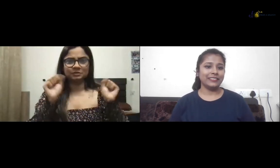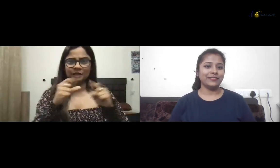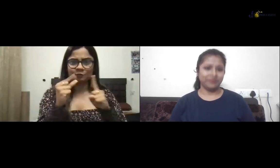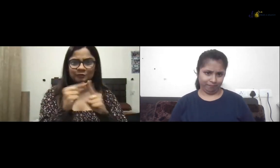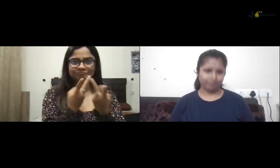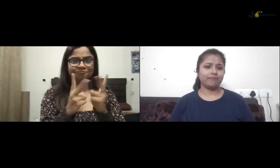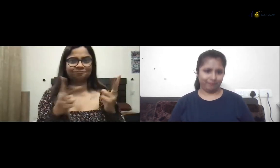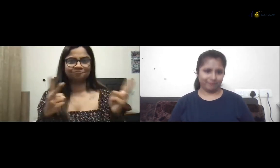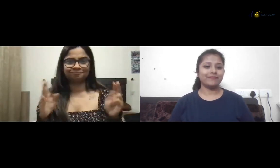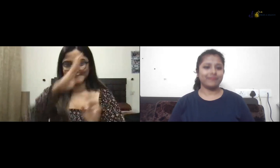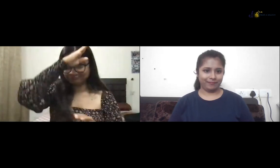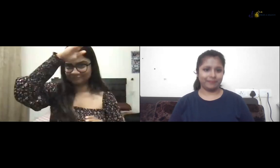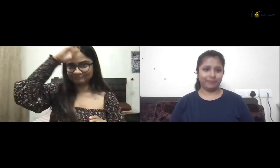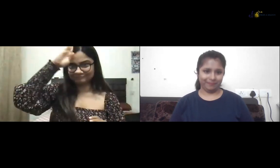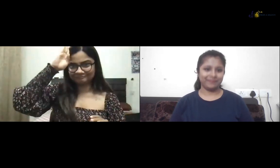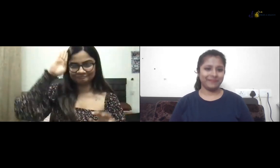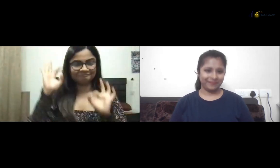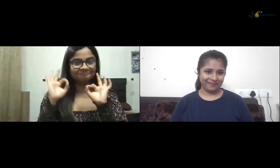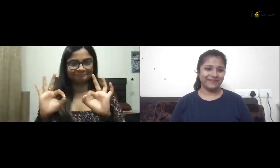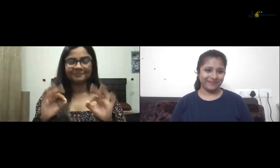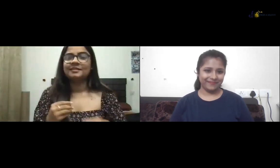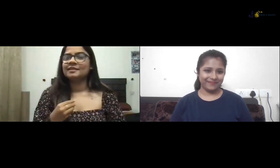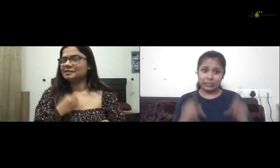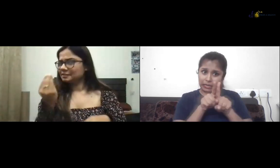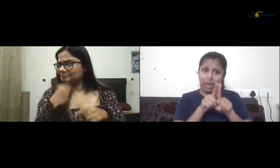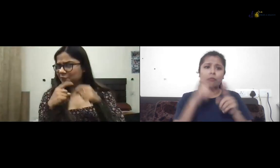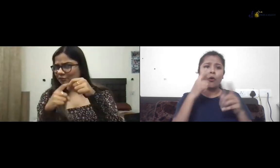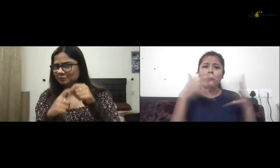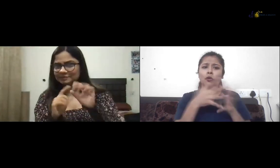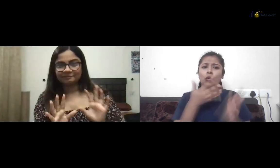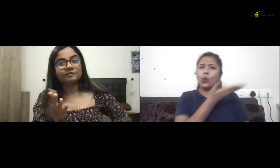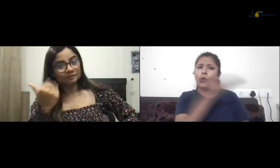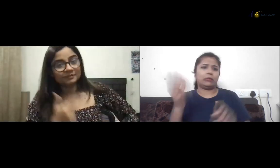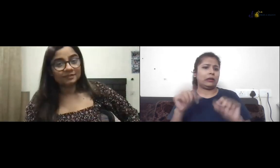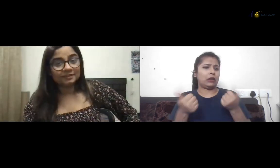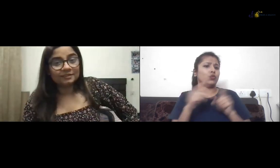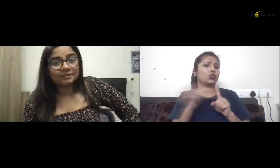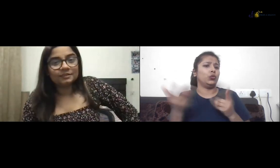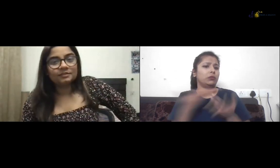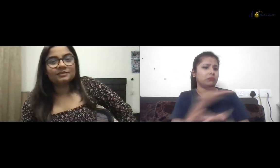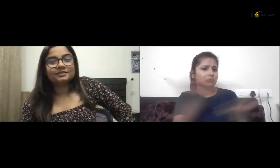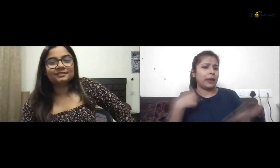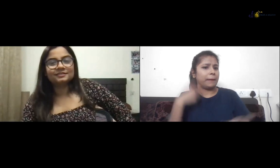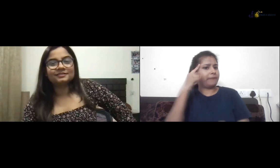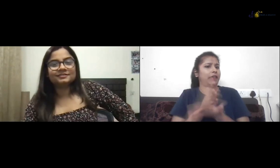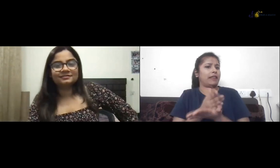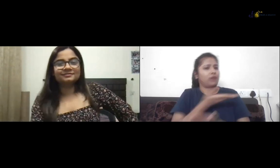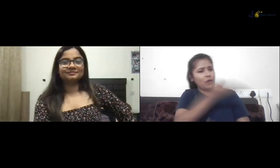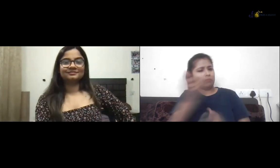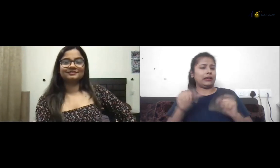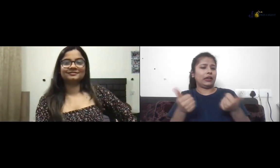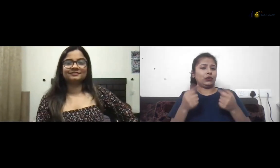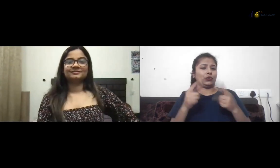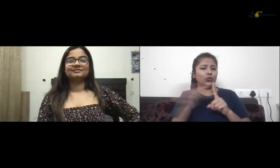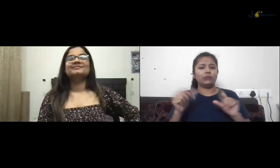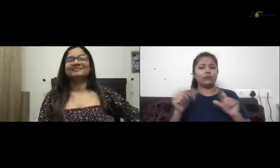So you're working in different parts, so that's great. You are managing all the things. So I have questions. Yeah,